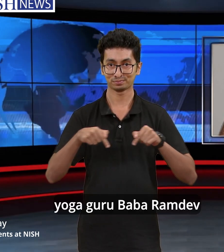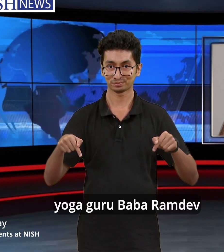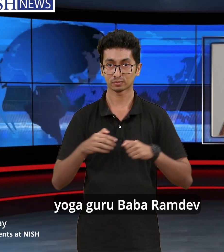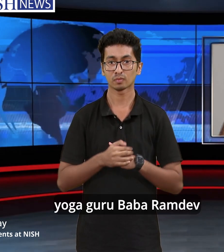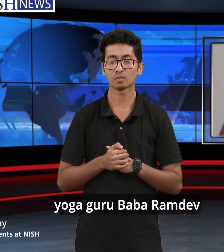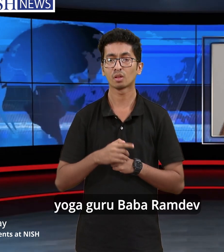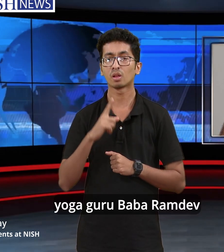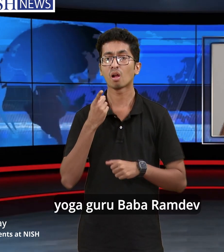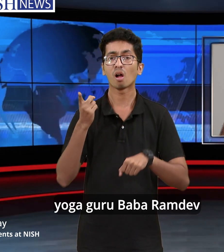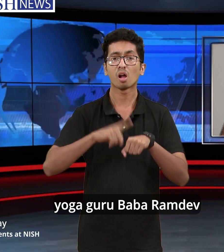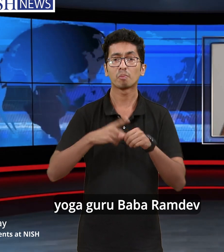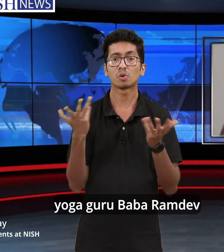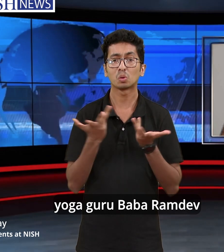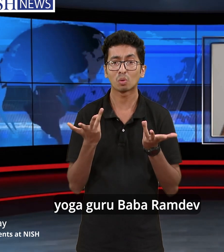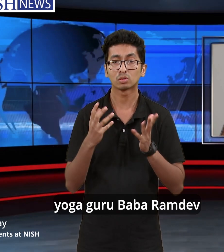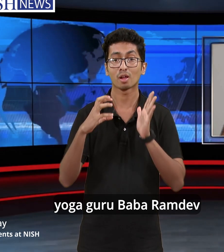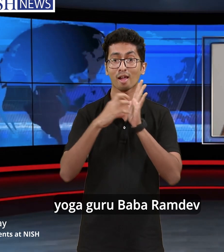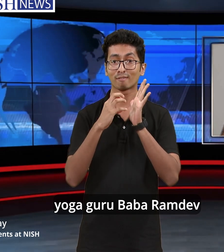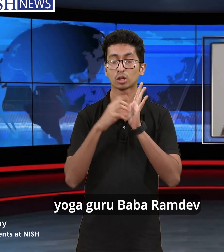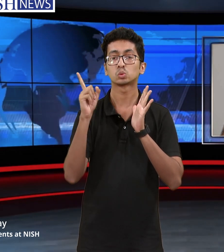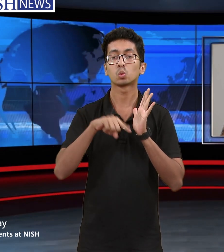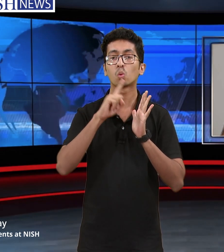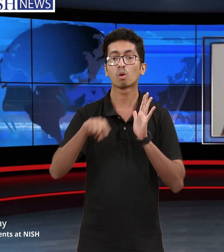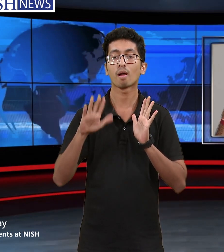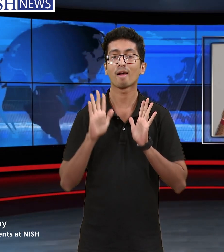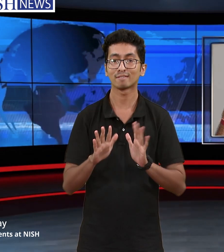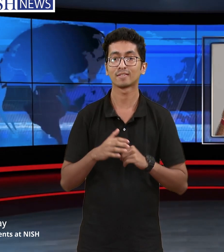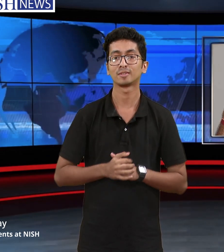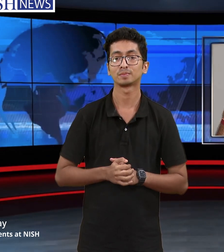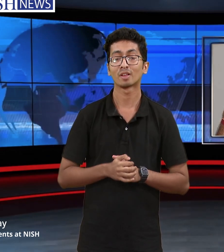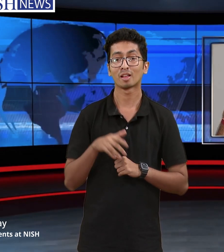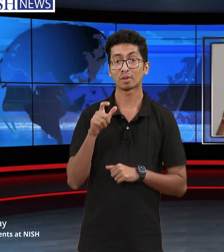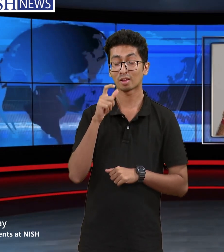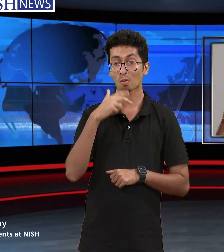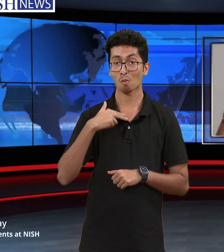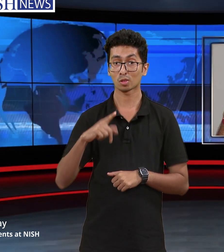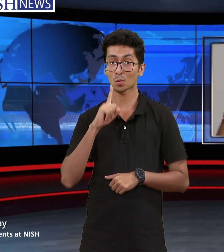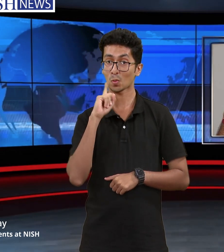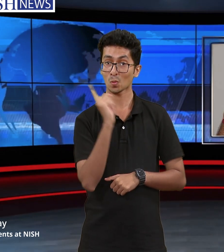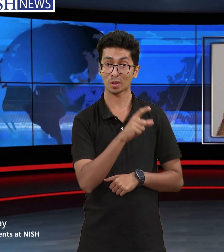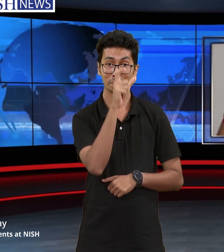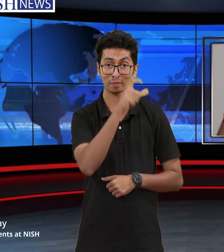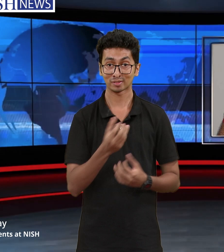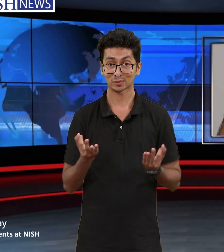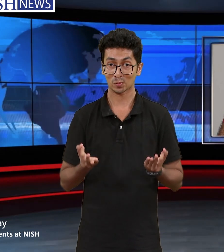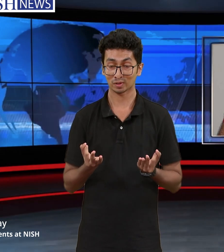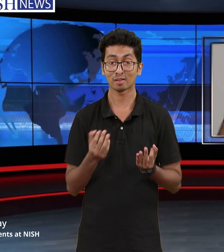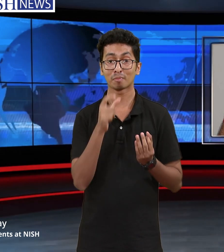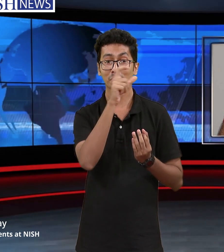Ramdev. While hearing the Patanjali misleading ads case on April 16, the Supreme Court stated that Baba Ramdev